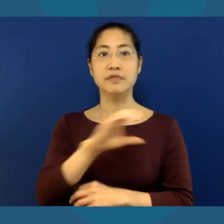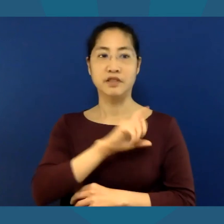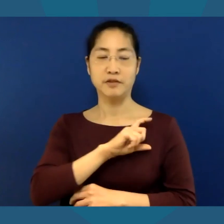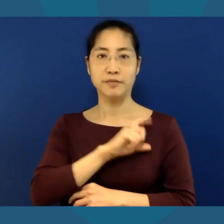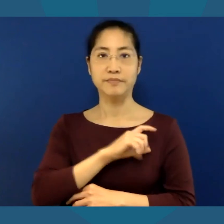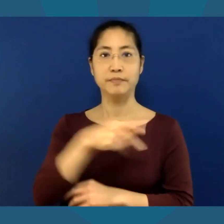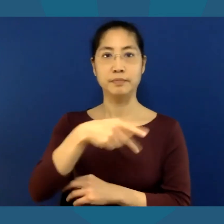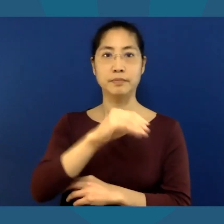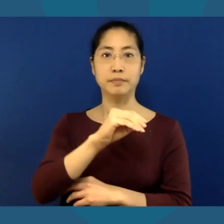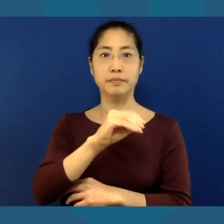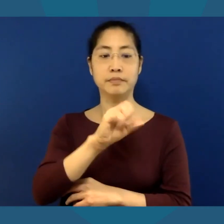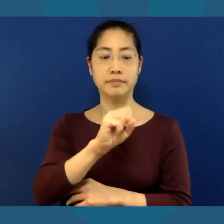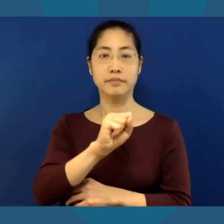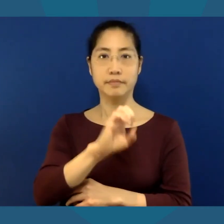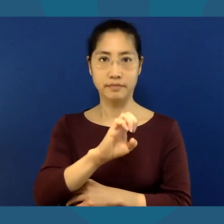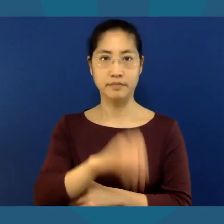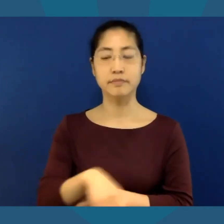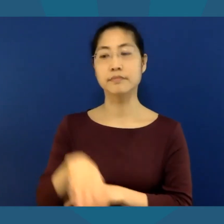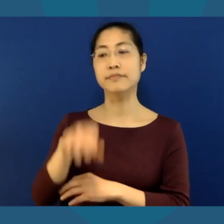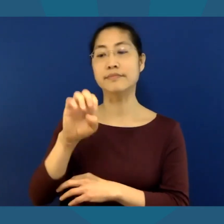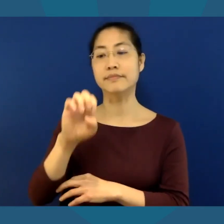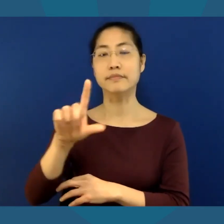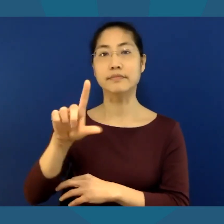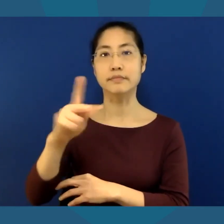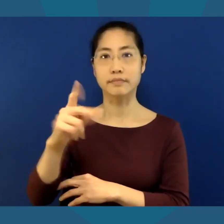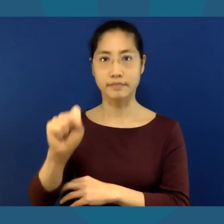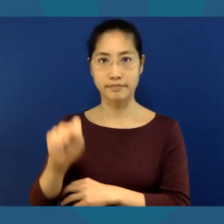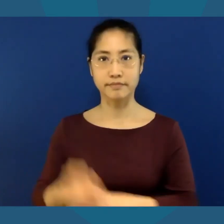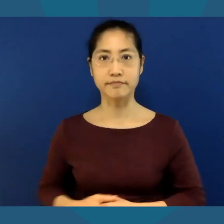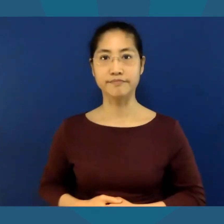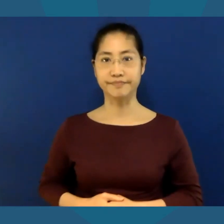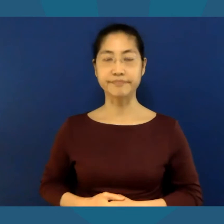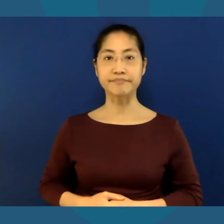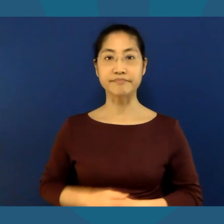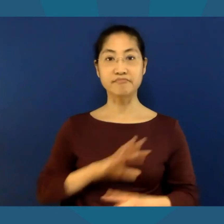WNRCD, Sheriff Posse, and Elks.